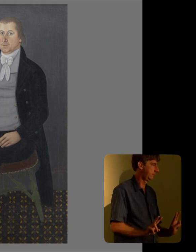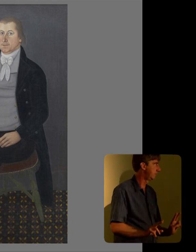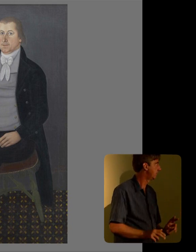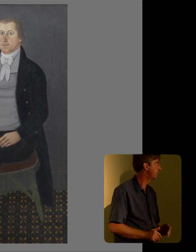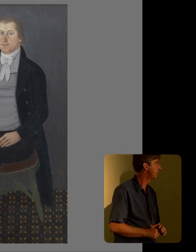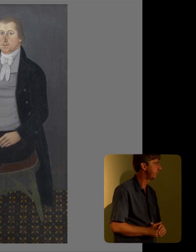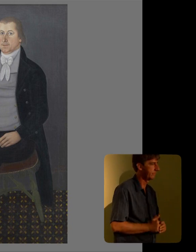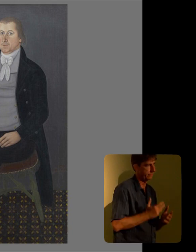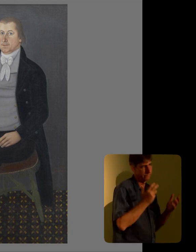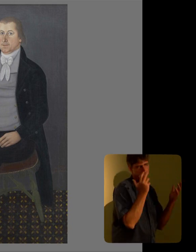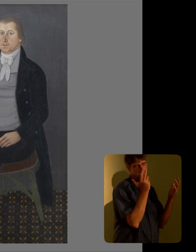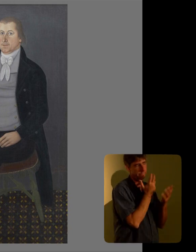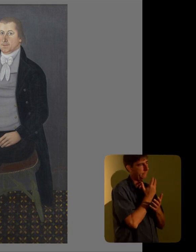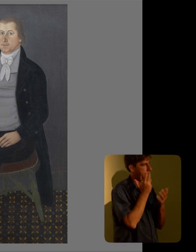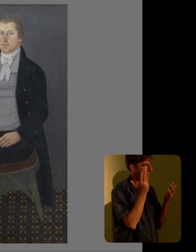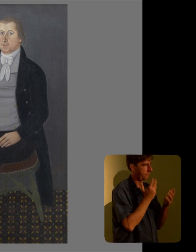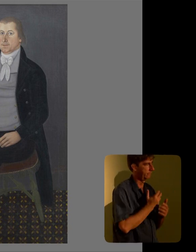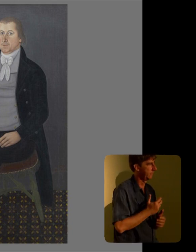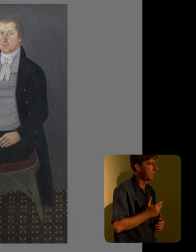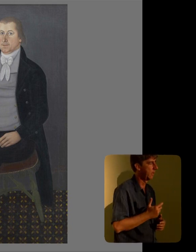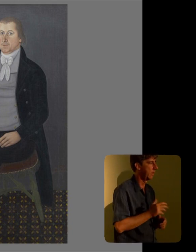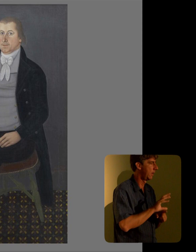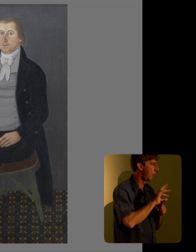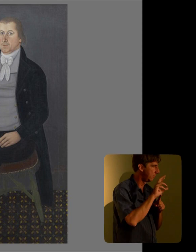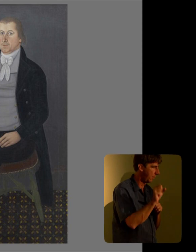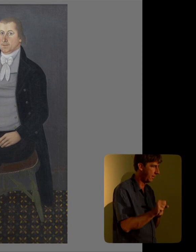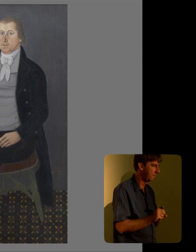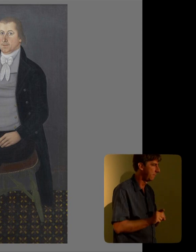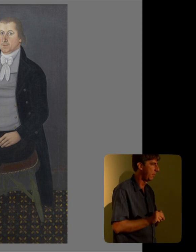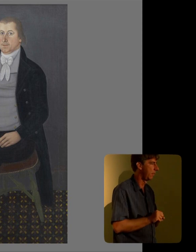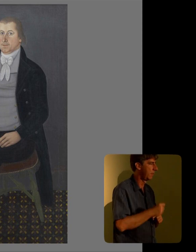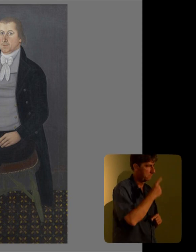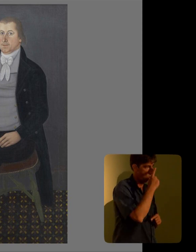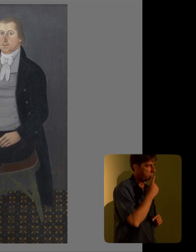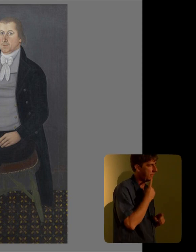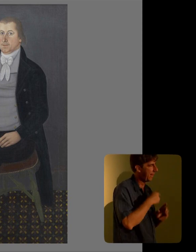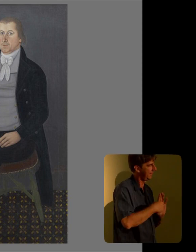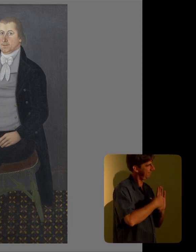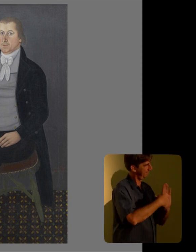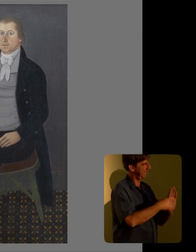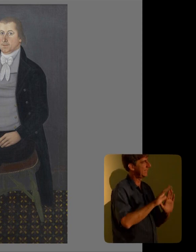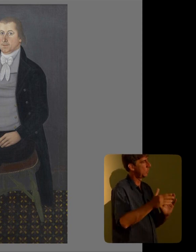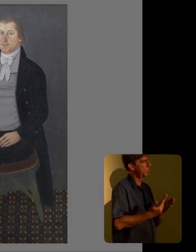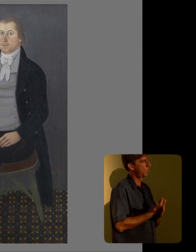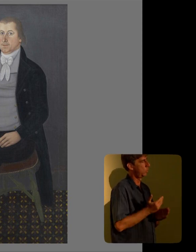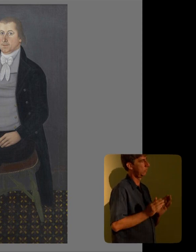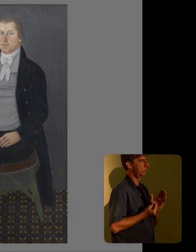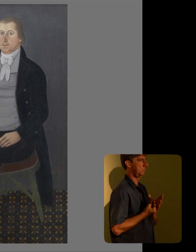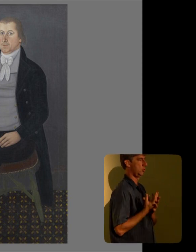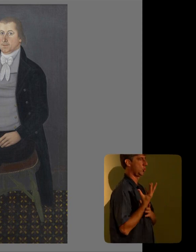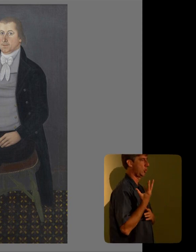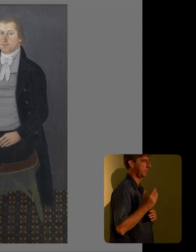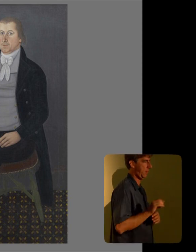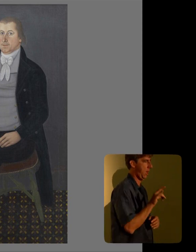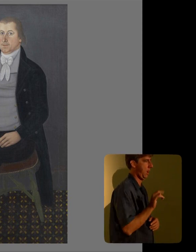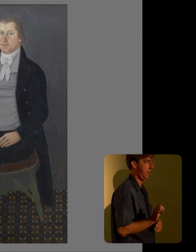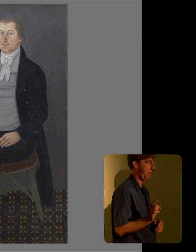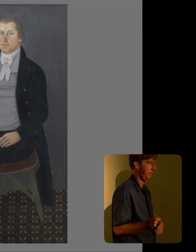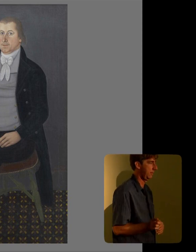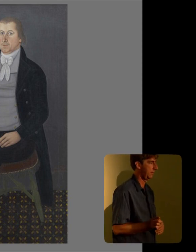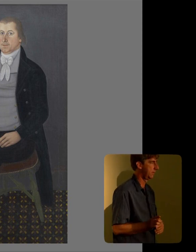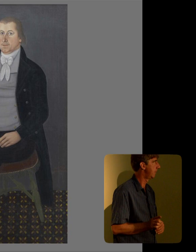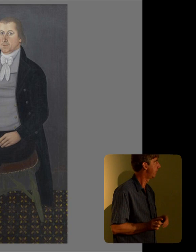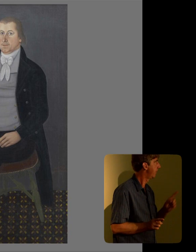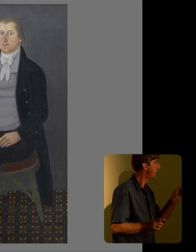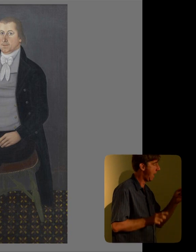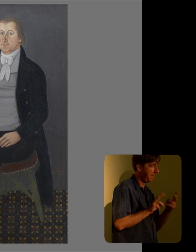Unbelievable portraits. These are Brewster's, really emblematic of Brewster's new, mature style. This one in particular, or this